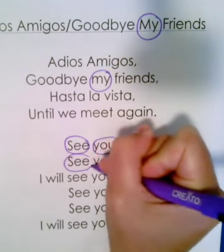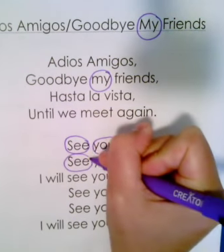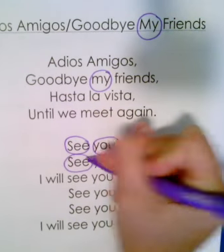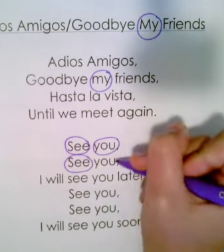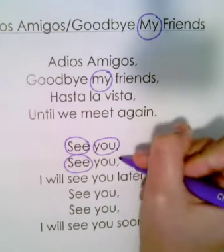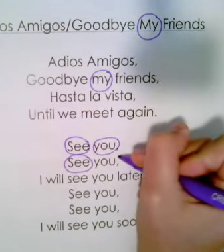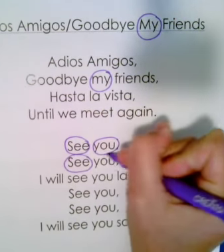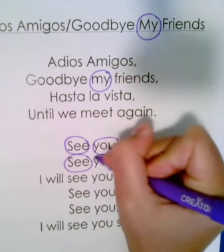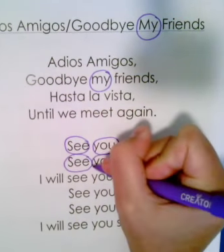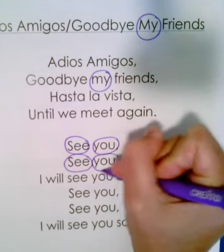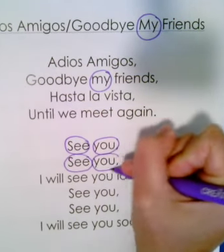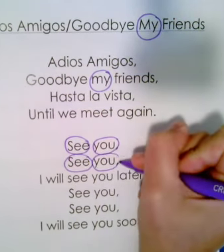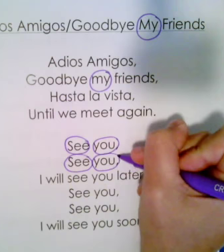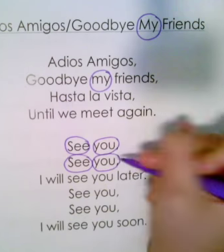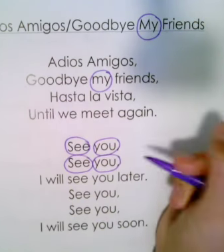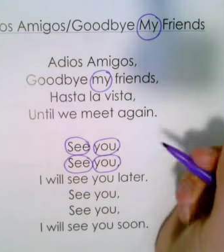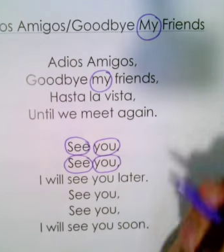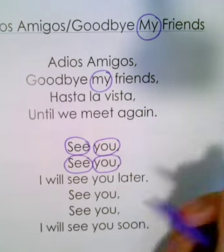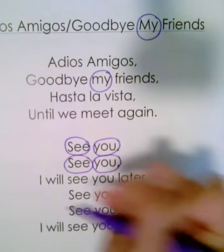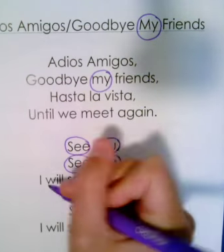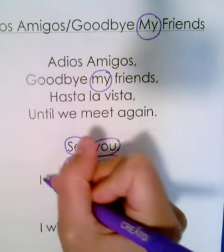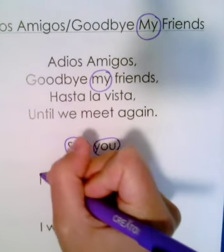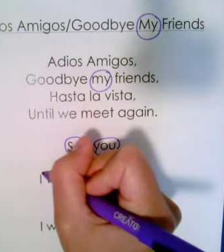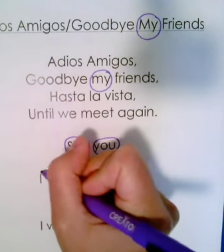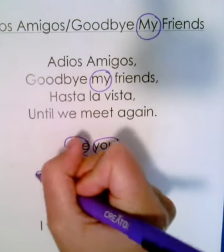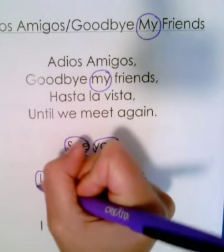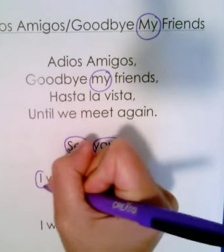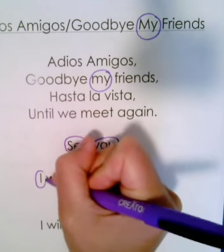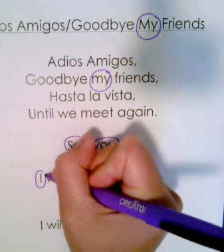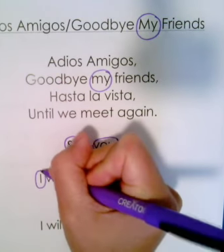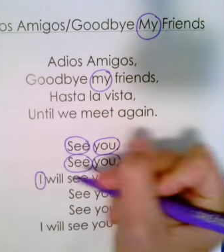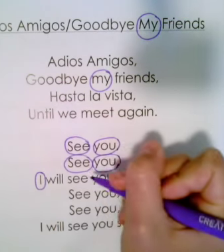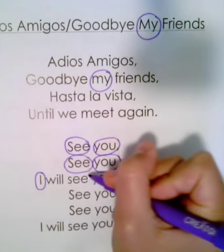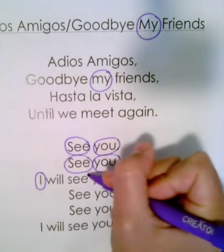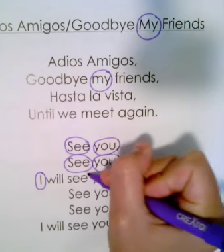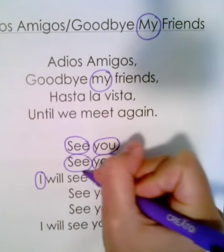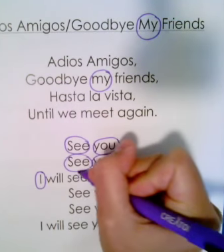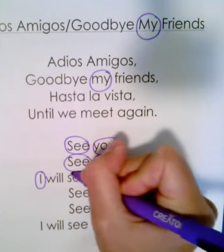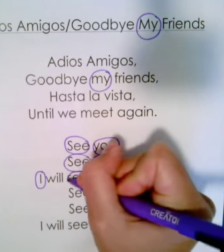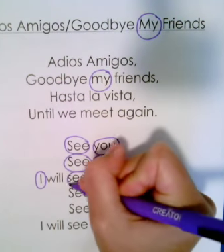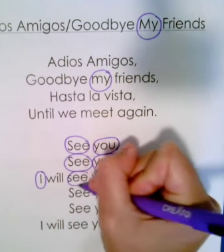S-E-E-Y-O-U. Can you spy any other heart words? I